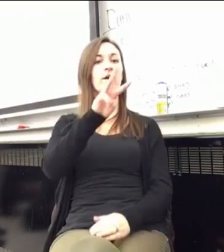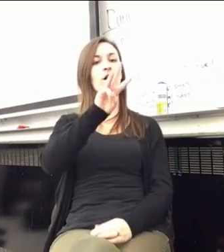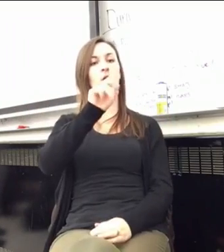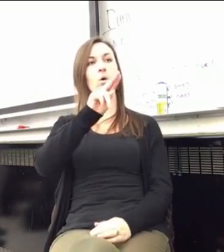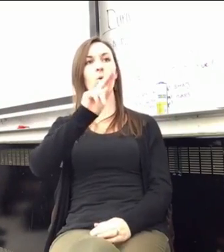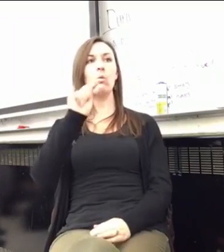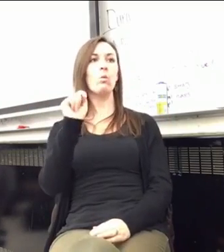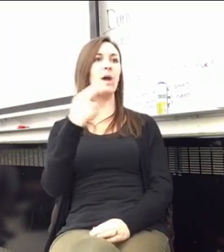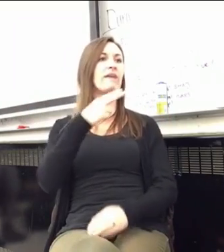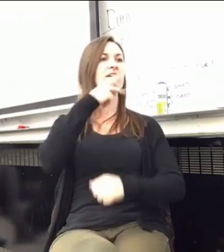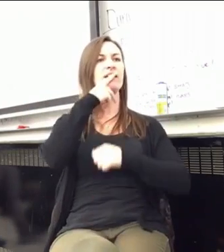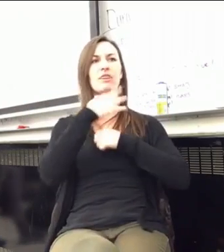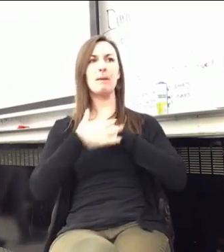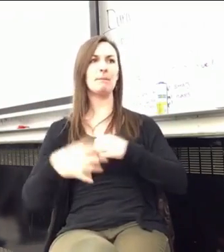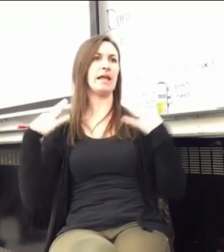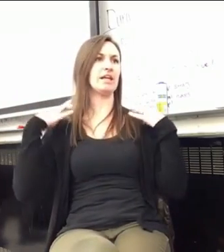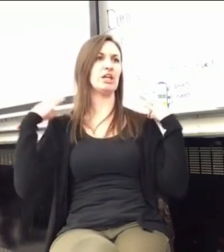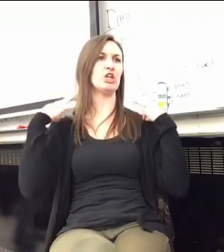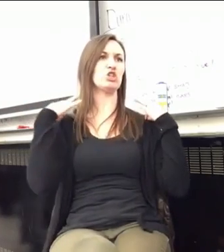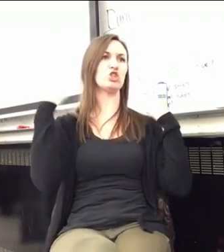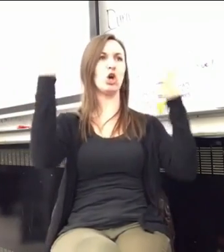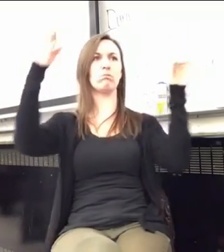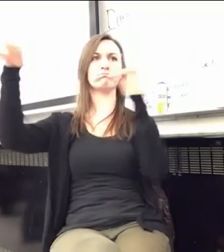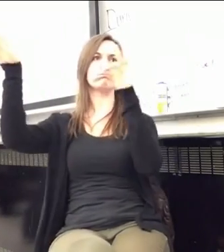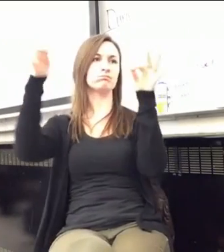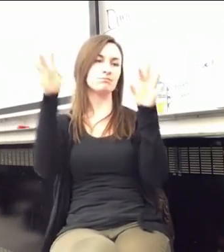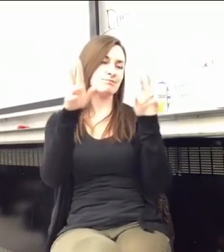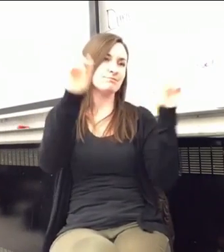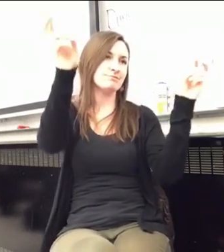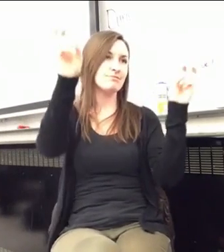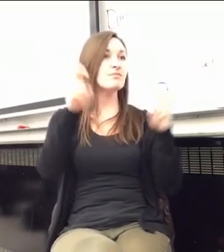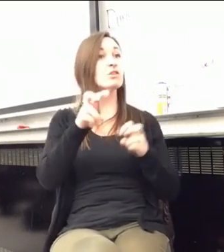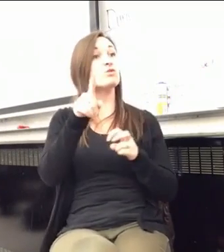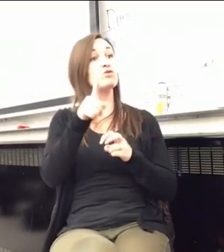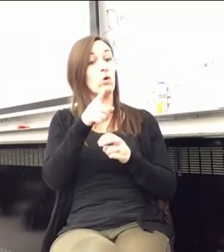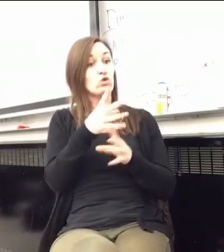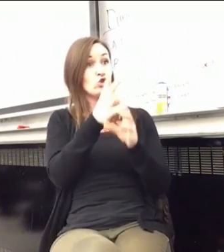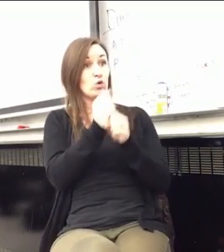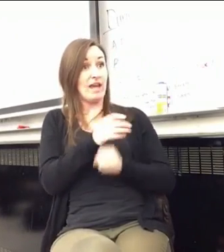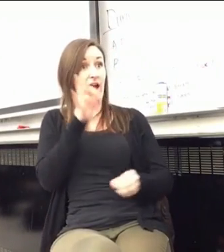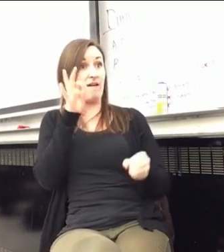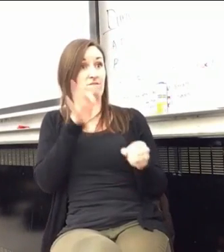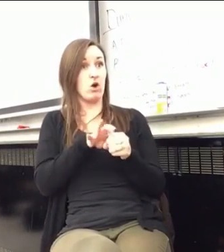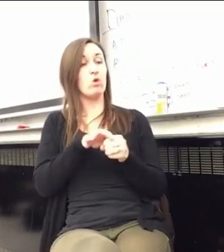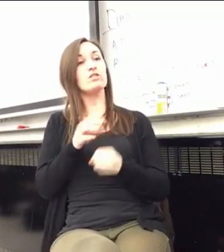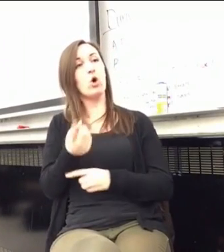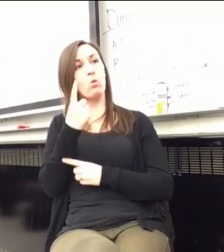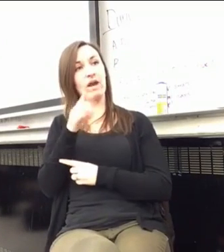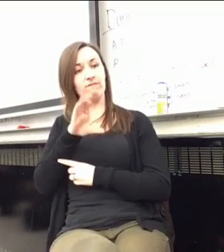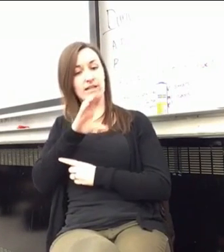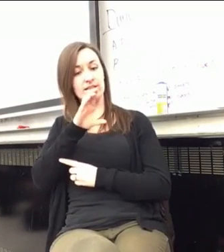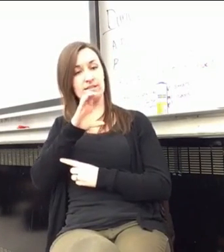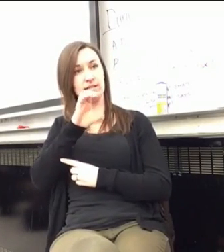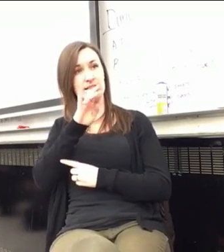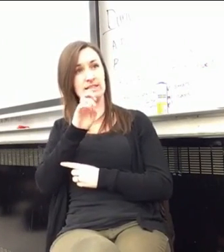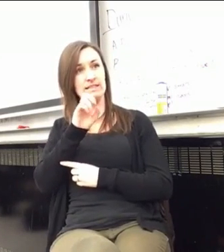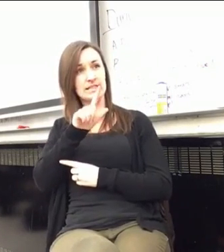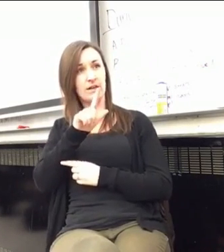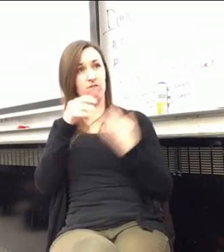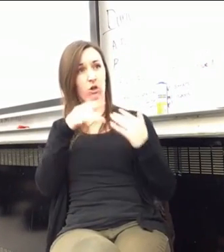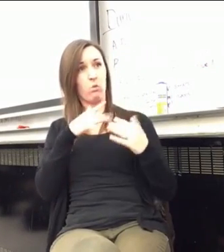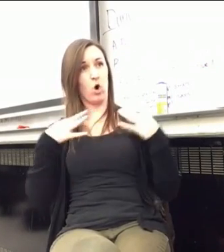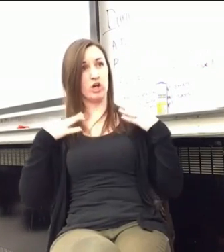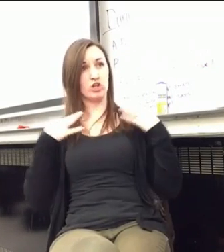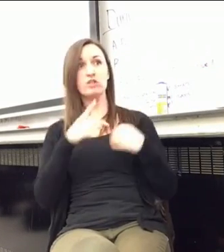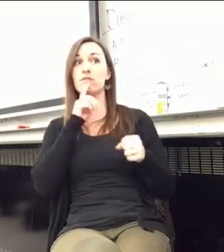in an attempt to be able to gain votes for the presidency, he actually takes one of his Civil War shirts that he wore that has blood all over